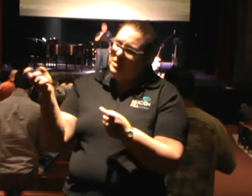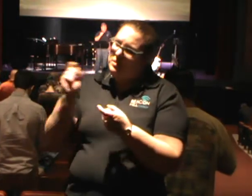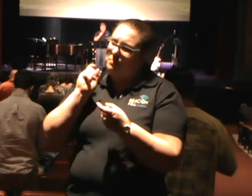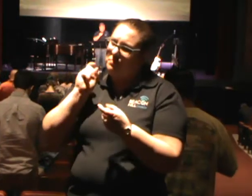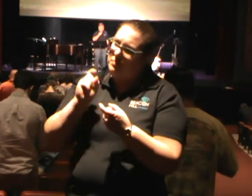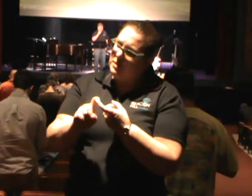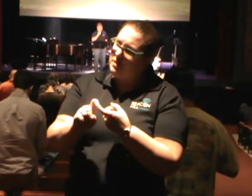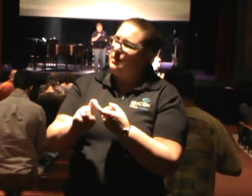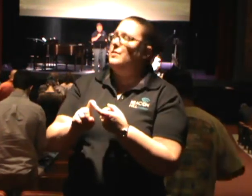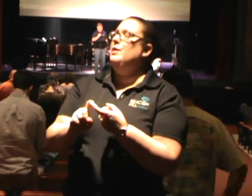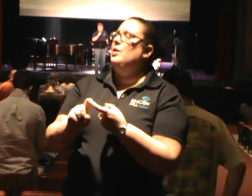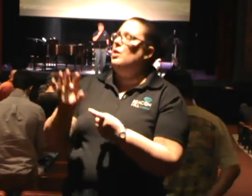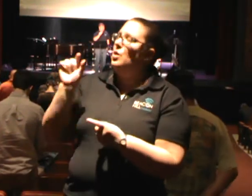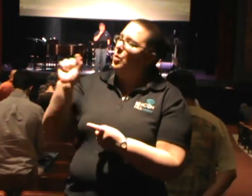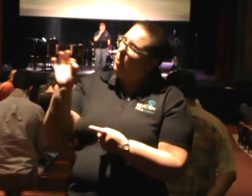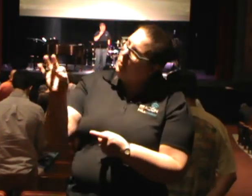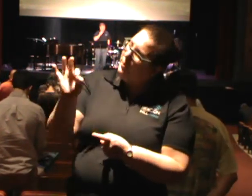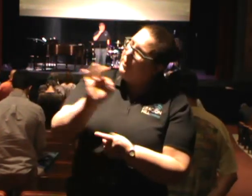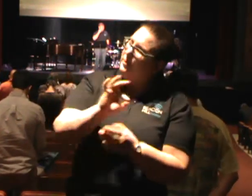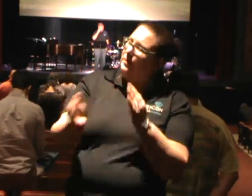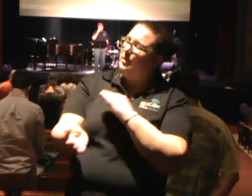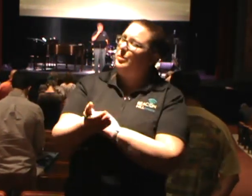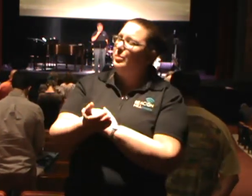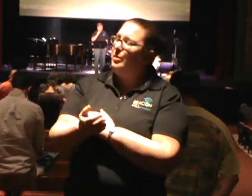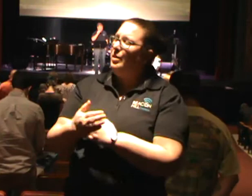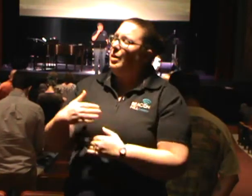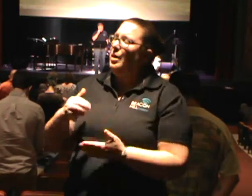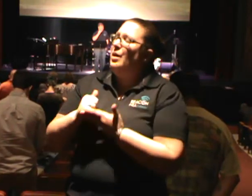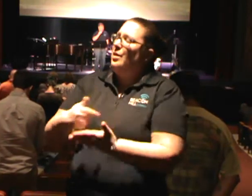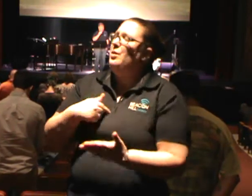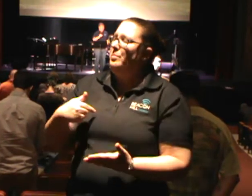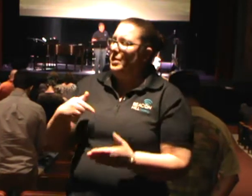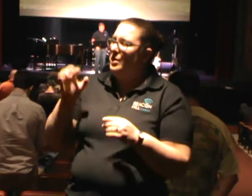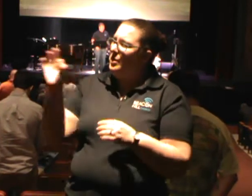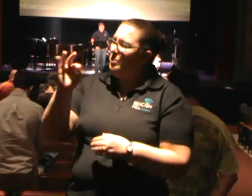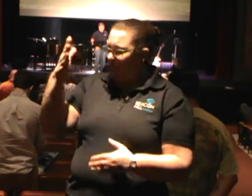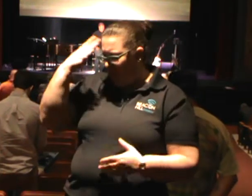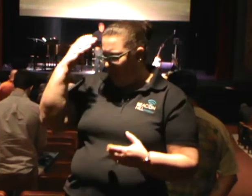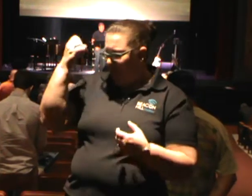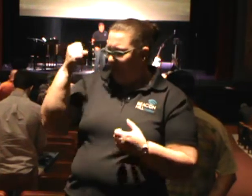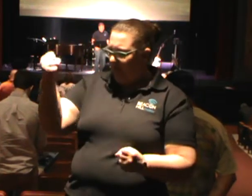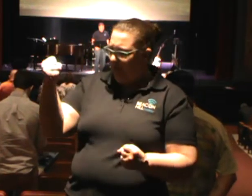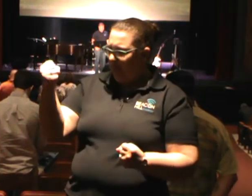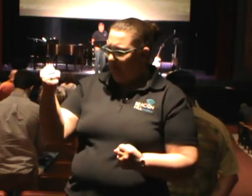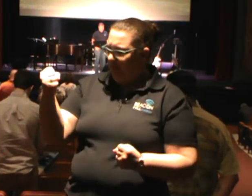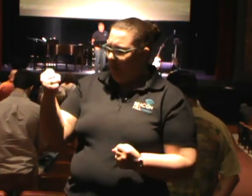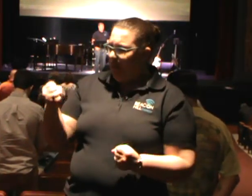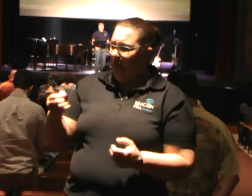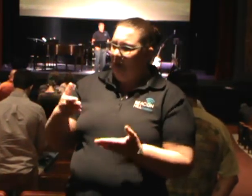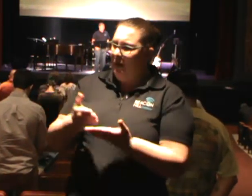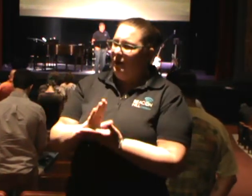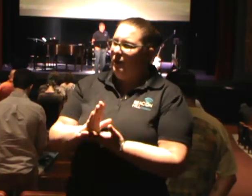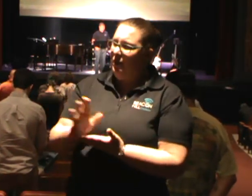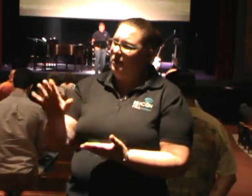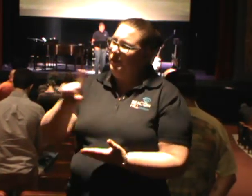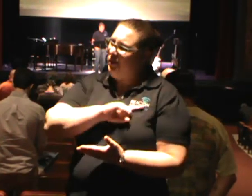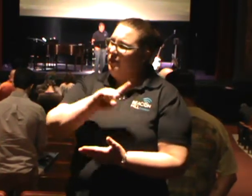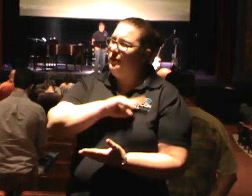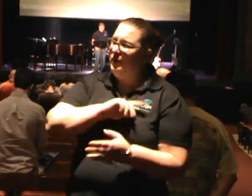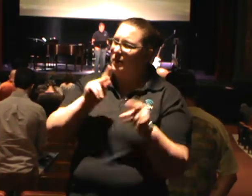with clarity and conviction, and allow the Holy Spirit to convict the people that are here today that need to hear this message, which is all of